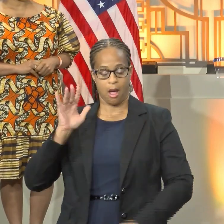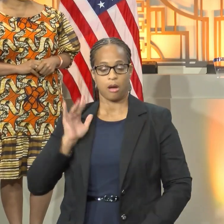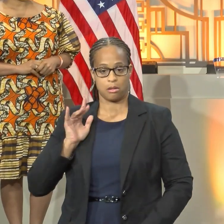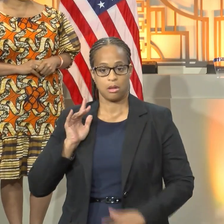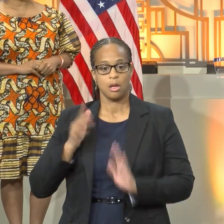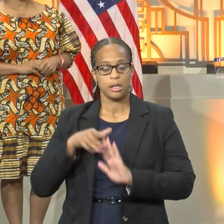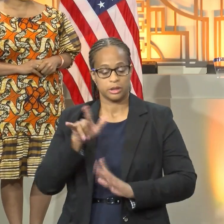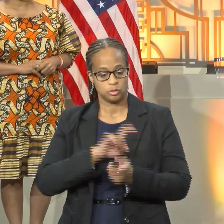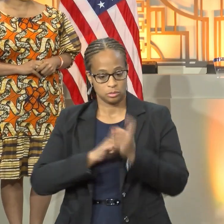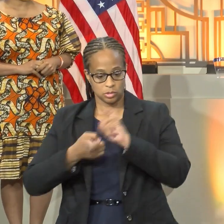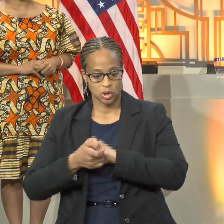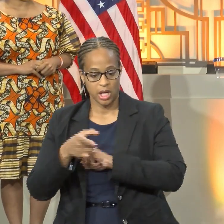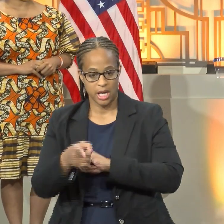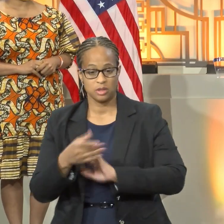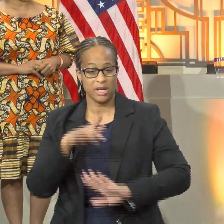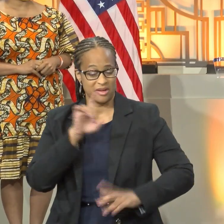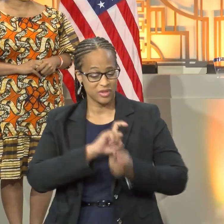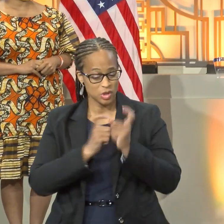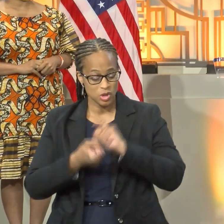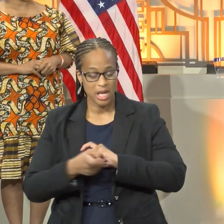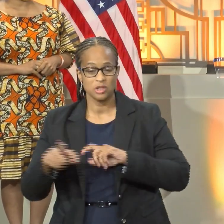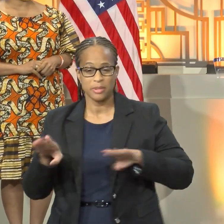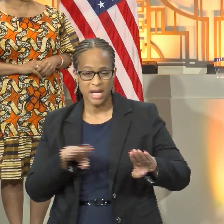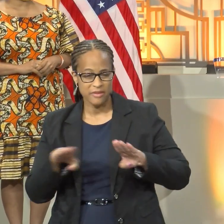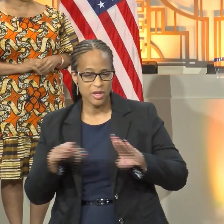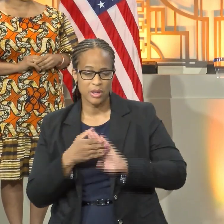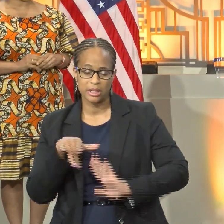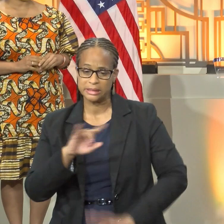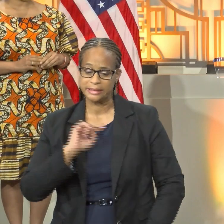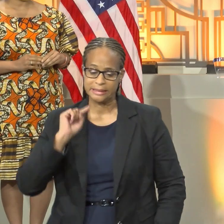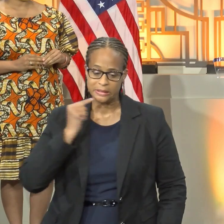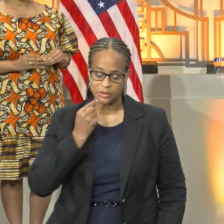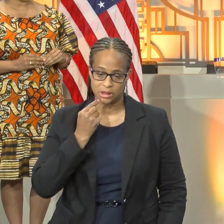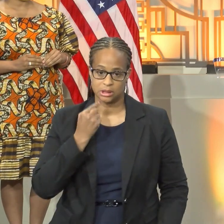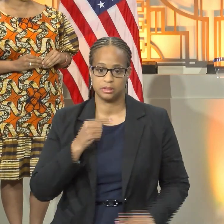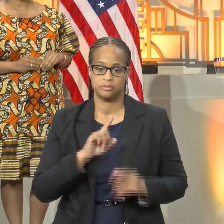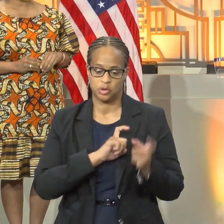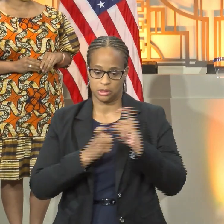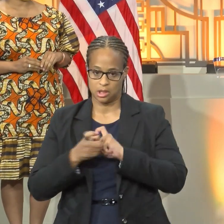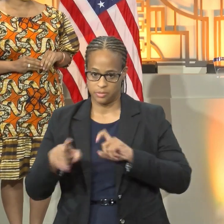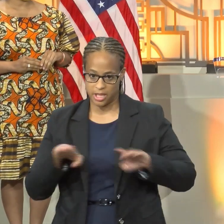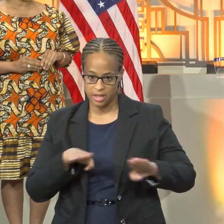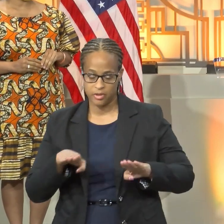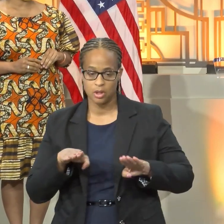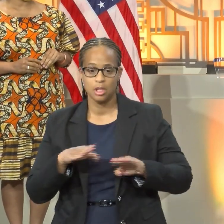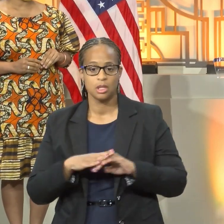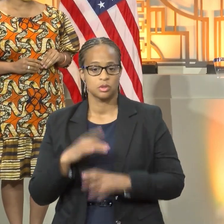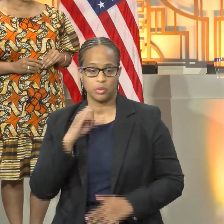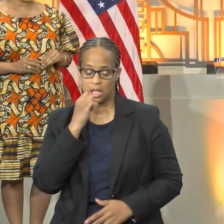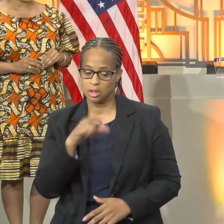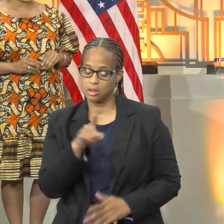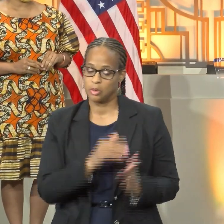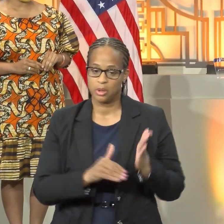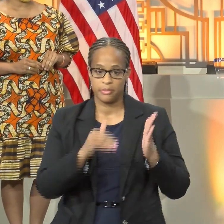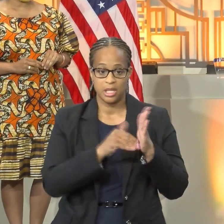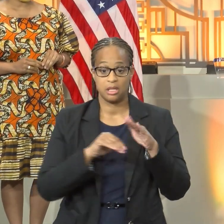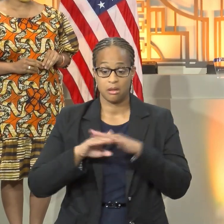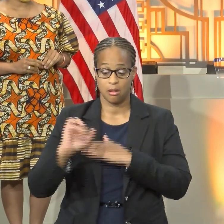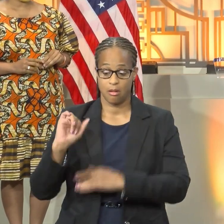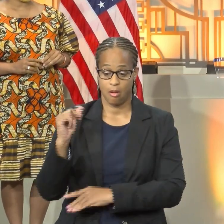must change our behavior dramatically such that we do not repeat in